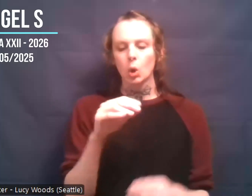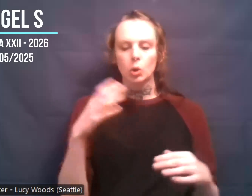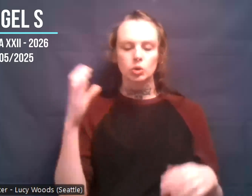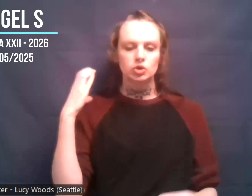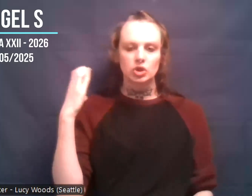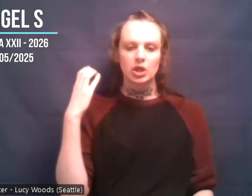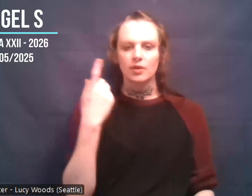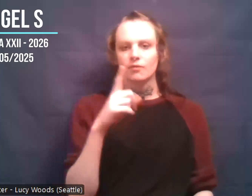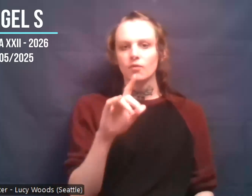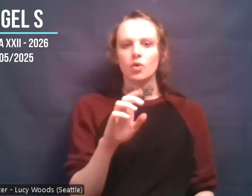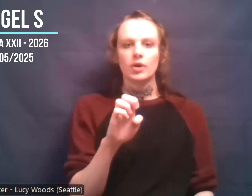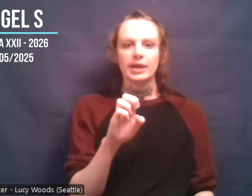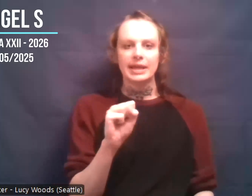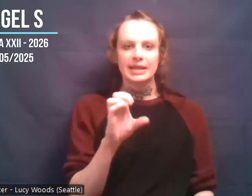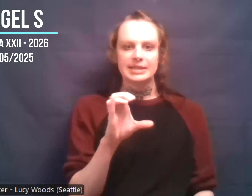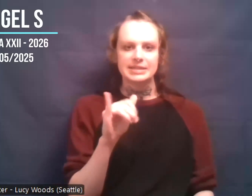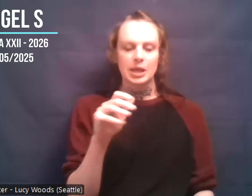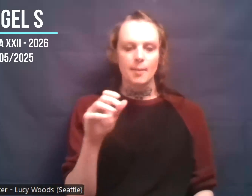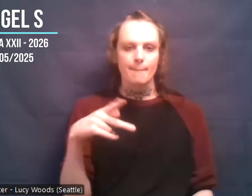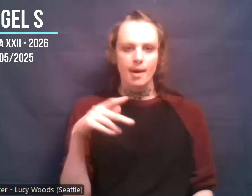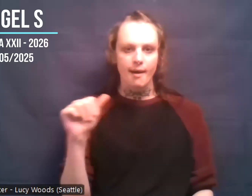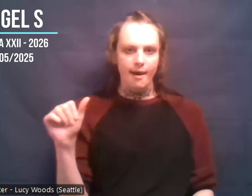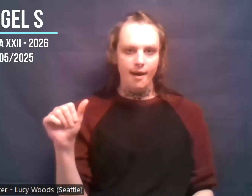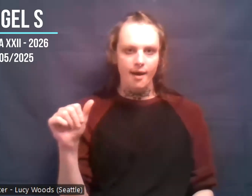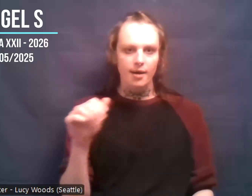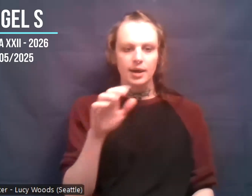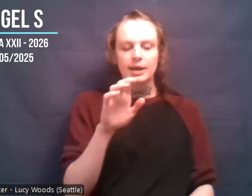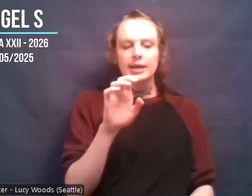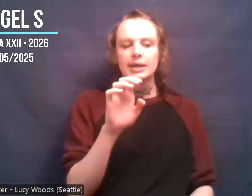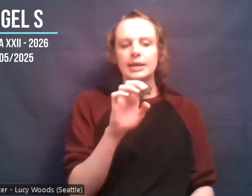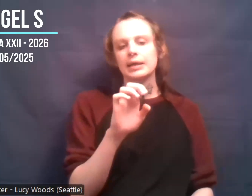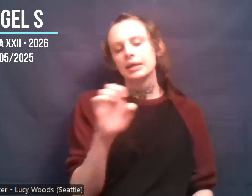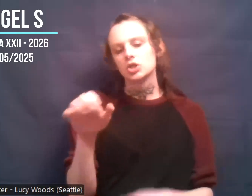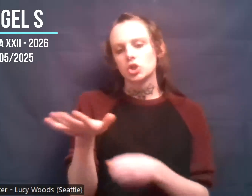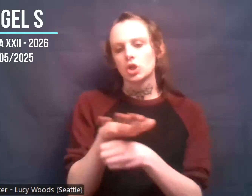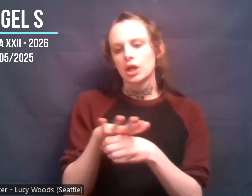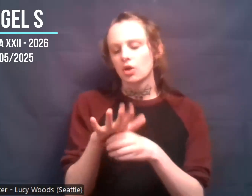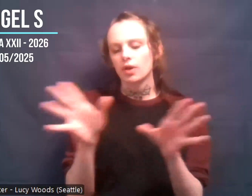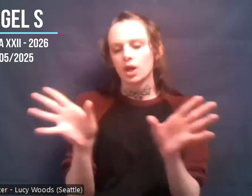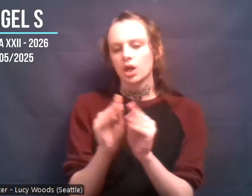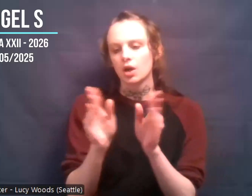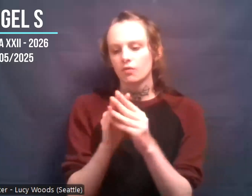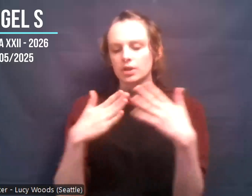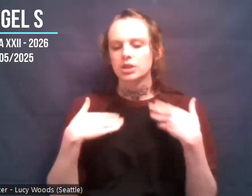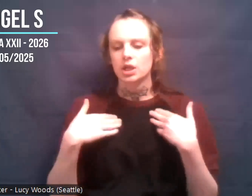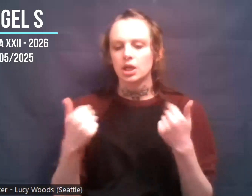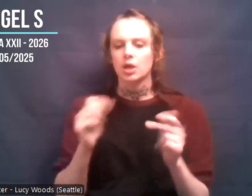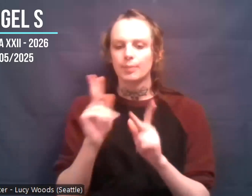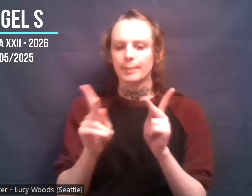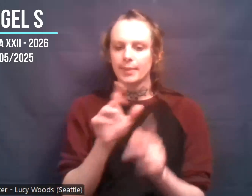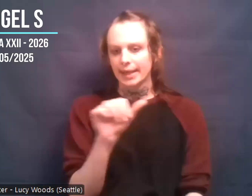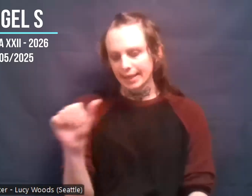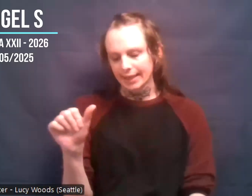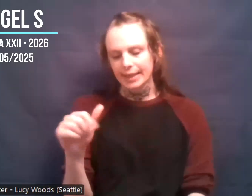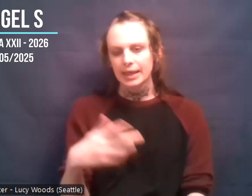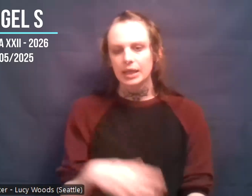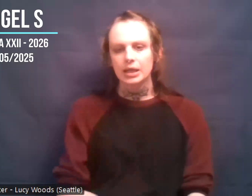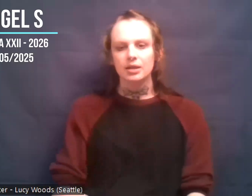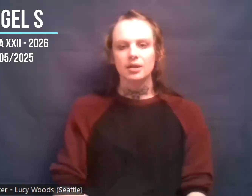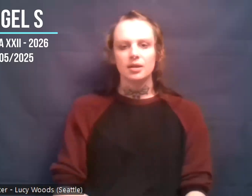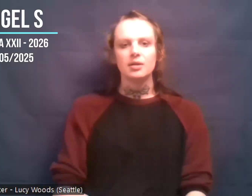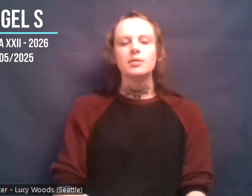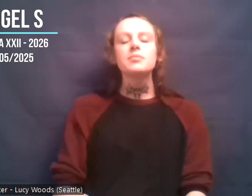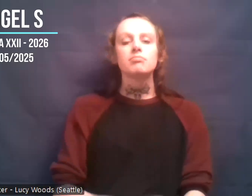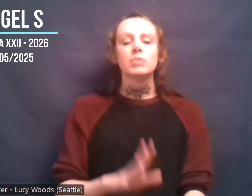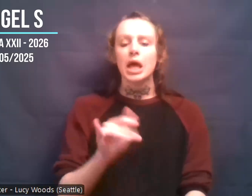host. If you've ever been to EACYPAA, Eastern Area Conference of Young People Alcoholics Anonymous, it's one of the